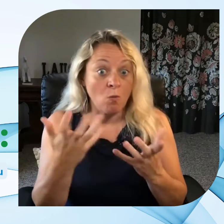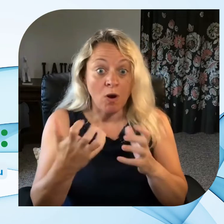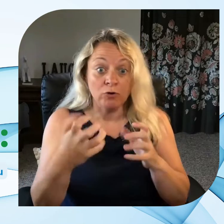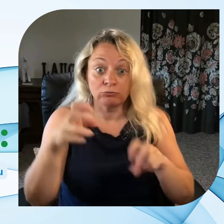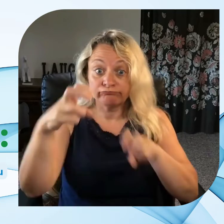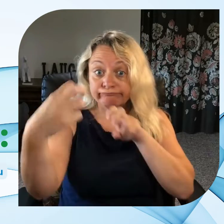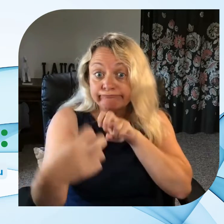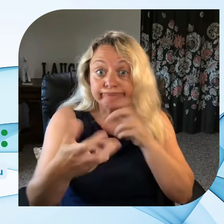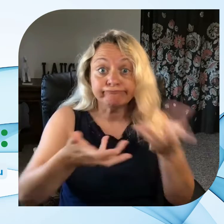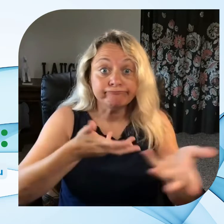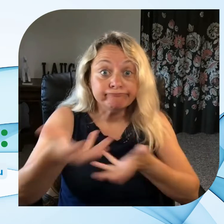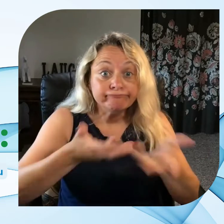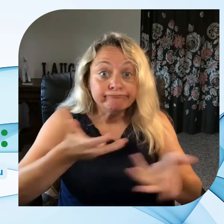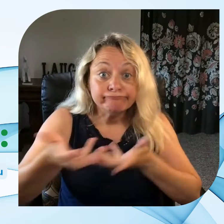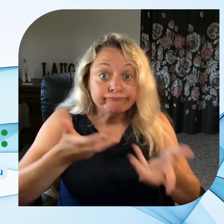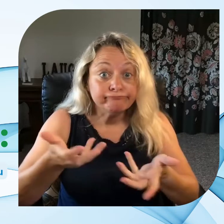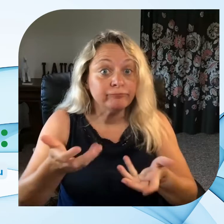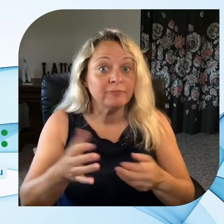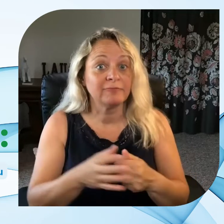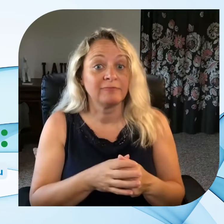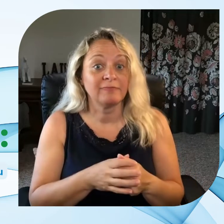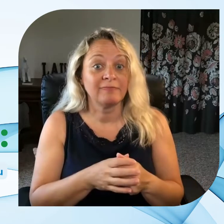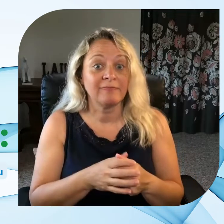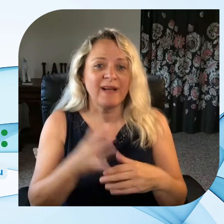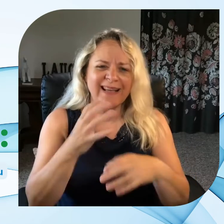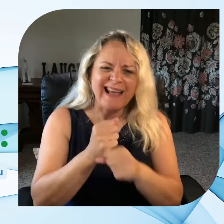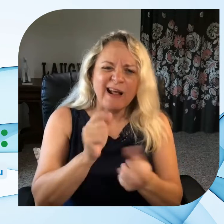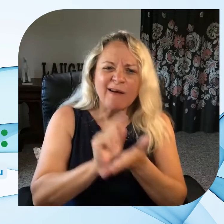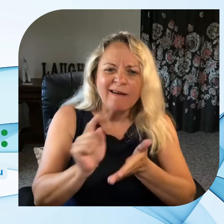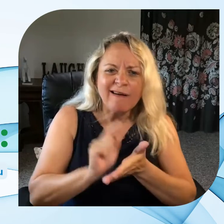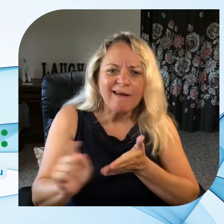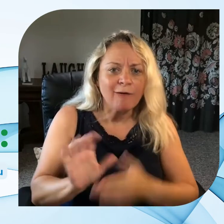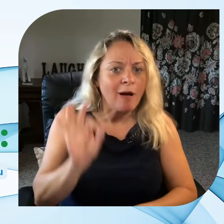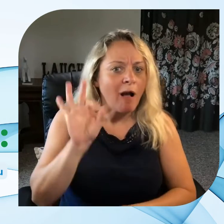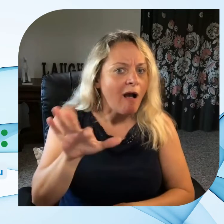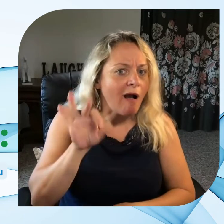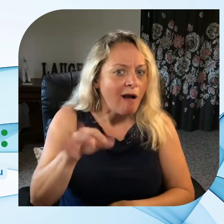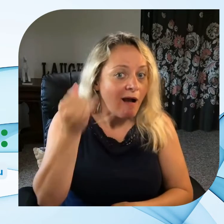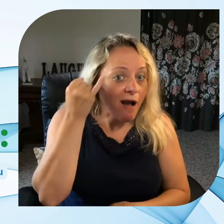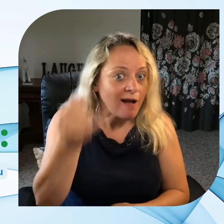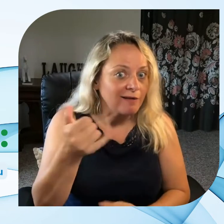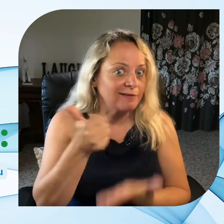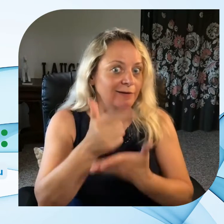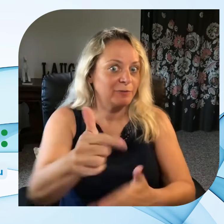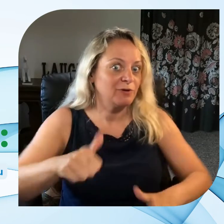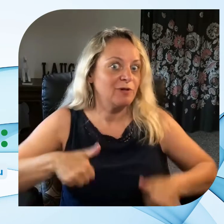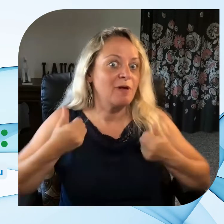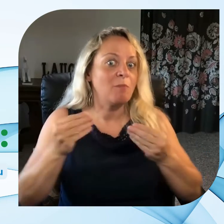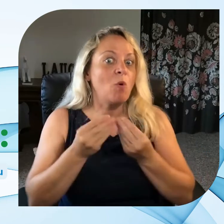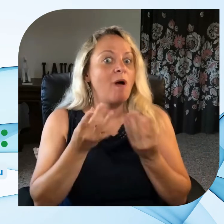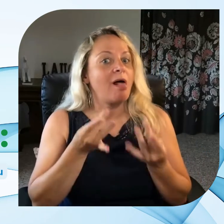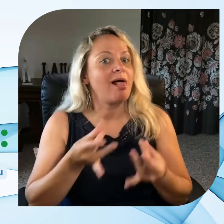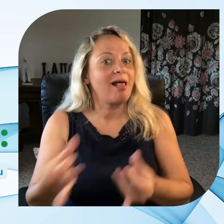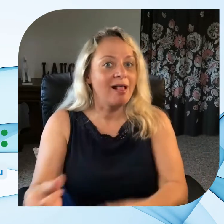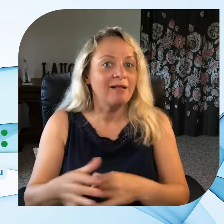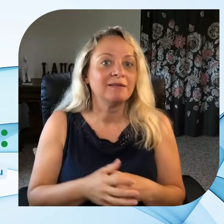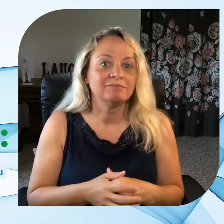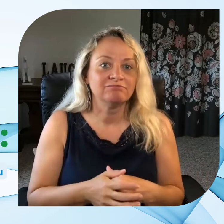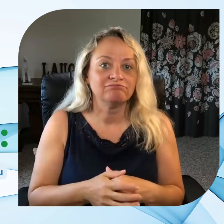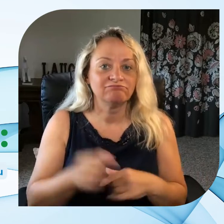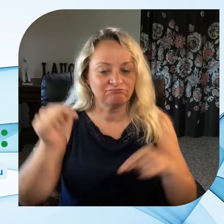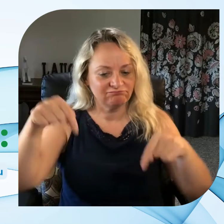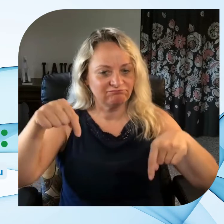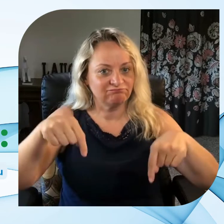default, benefit and good in it for others. If you would like to know